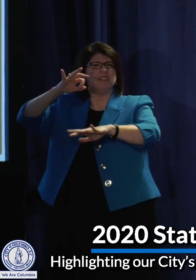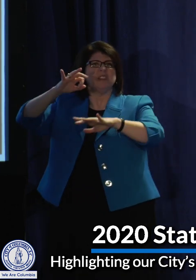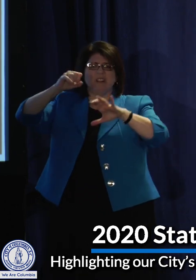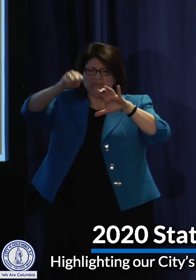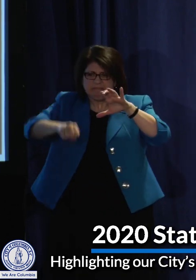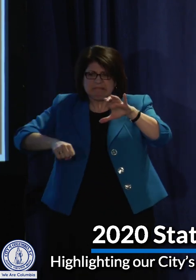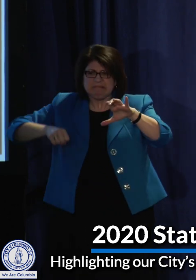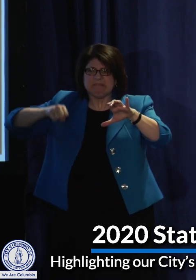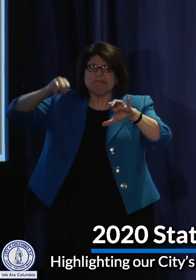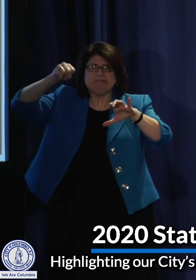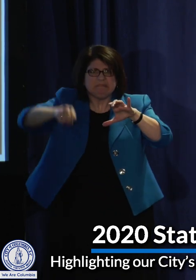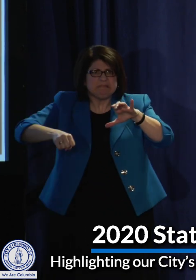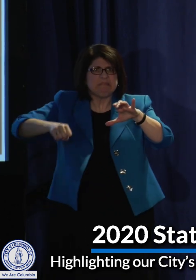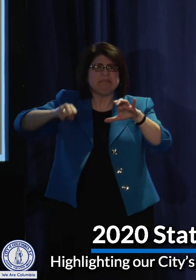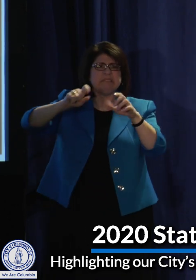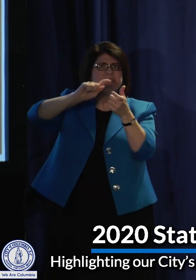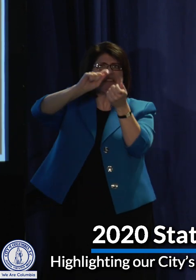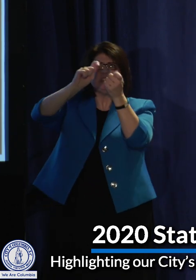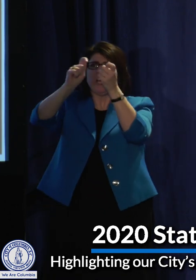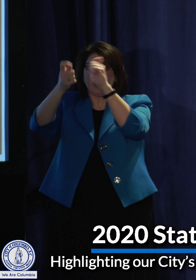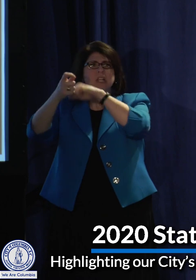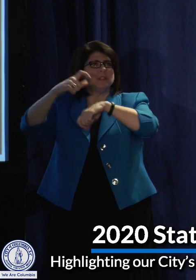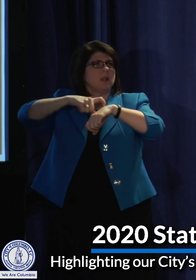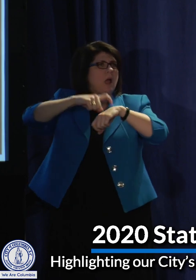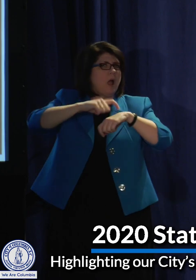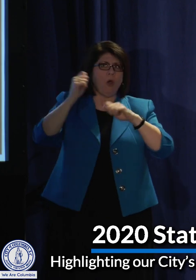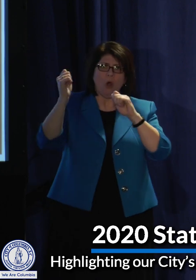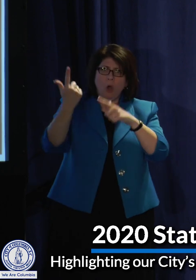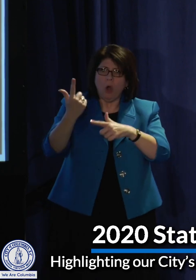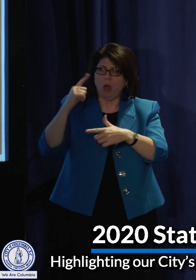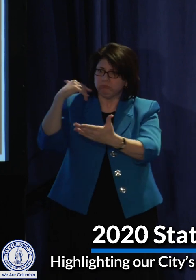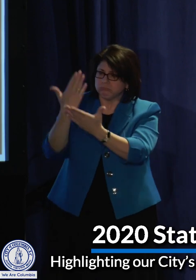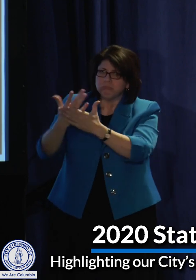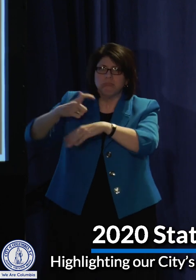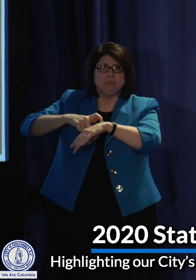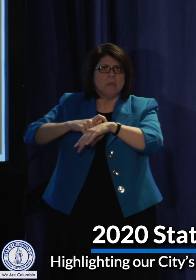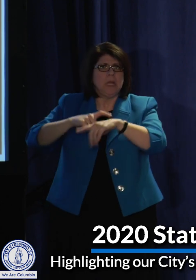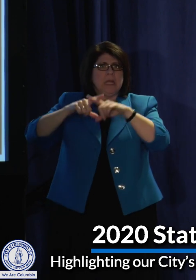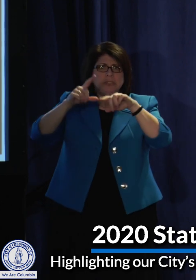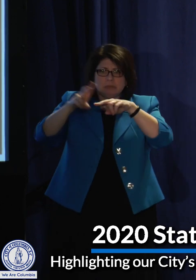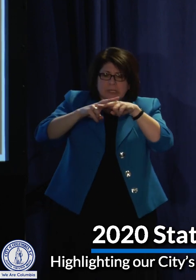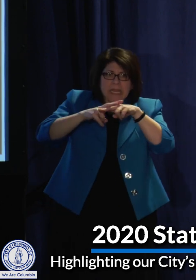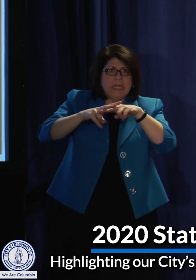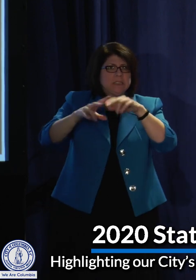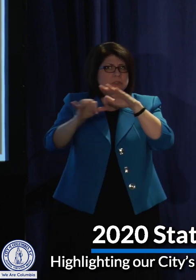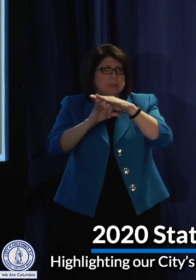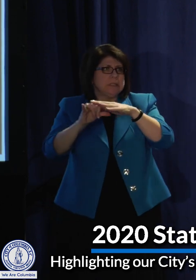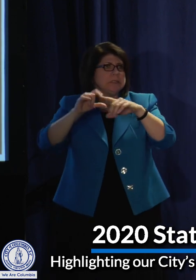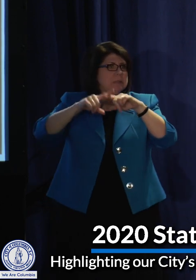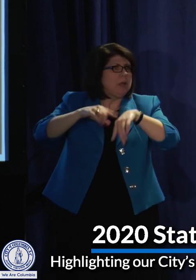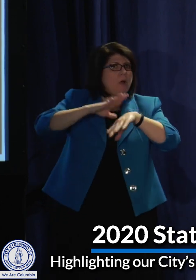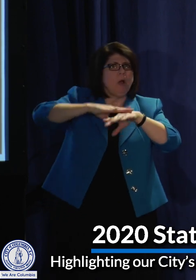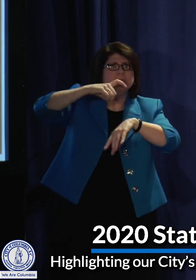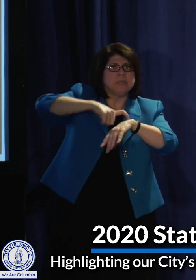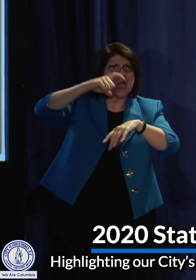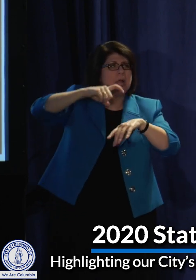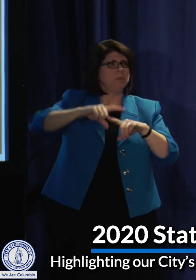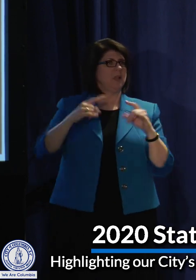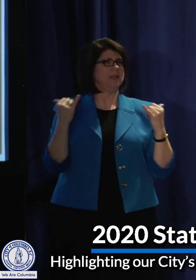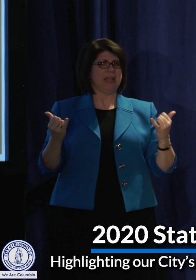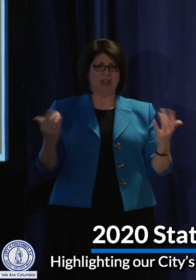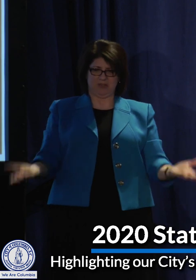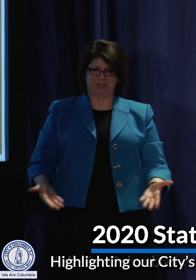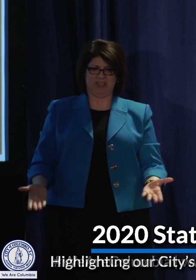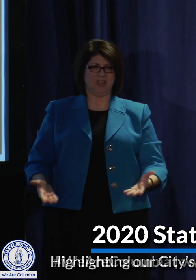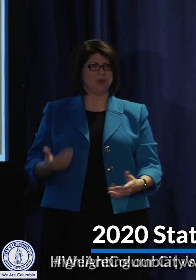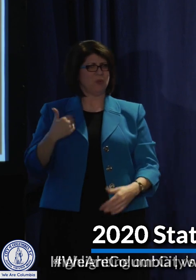so that everybody got to work and trains mostly ran on time. There is never only one clock. Even here, there